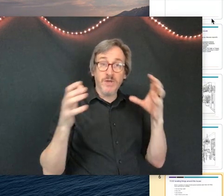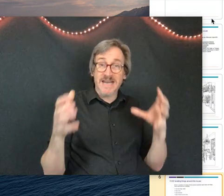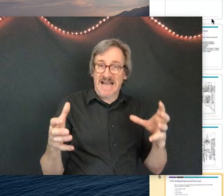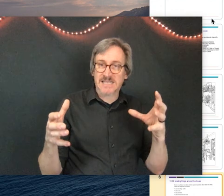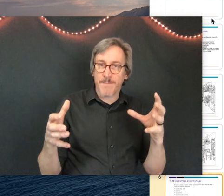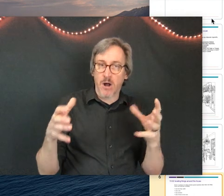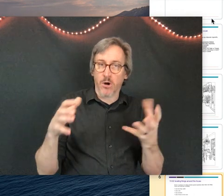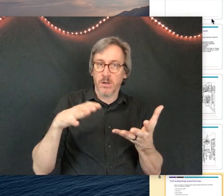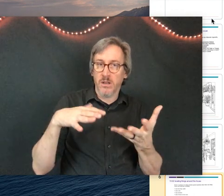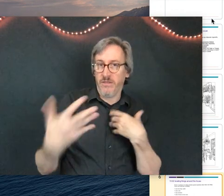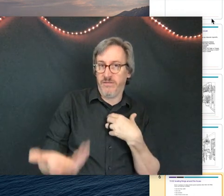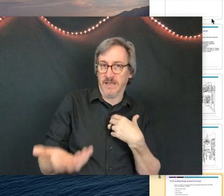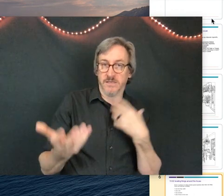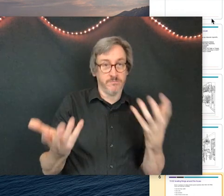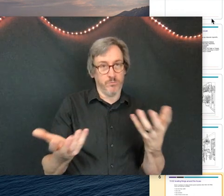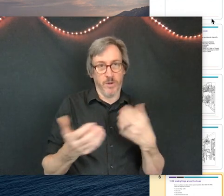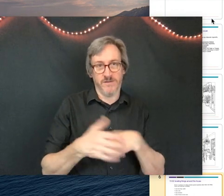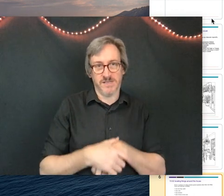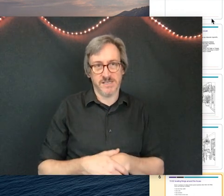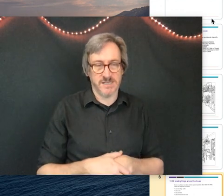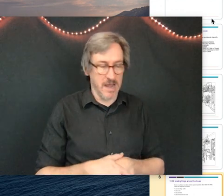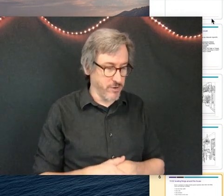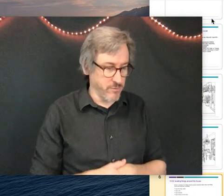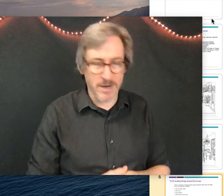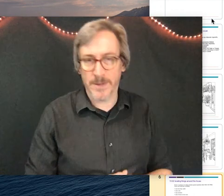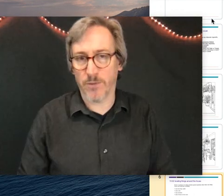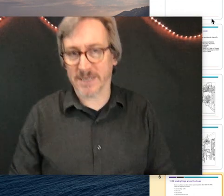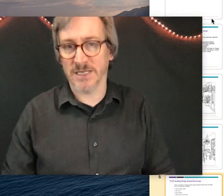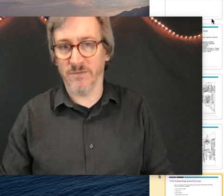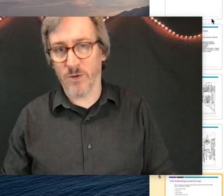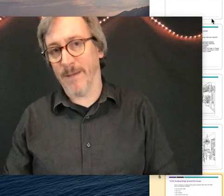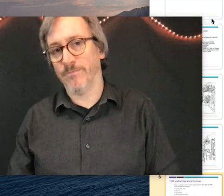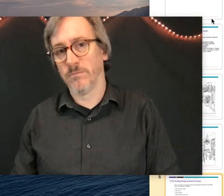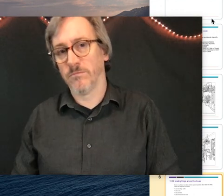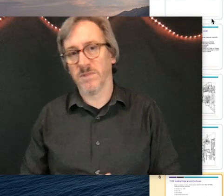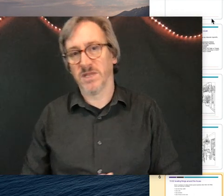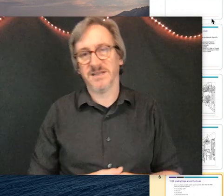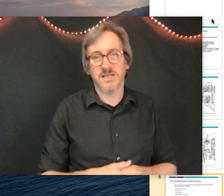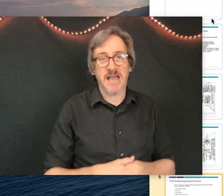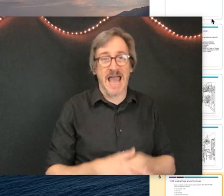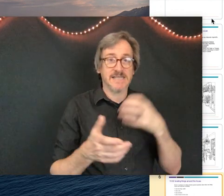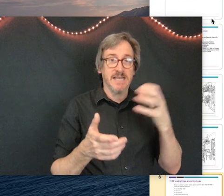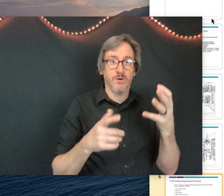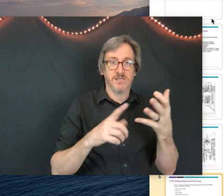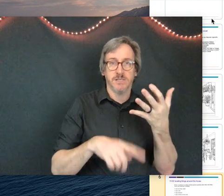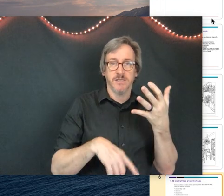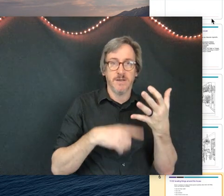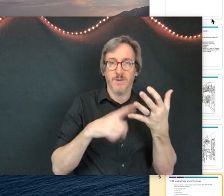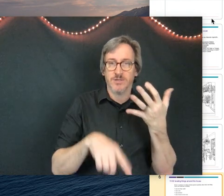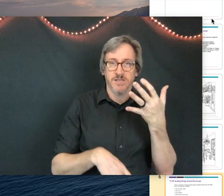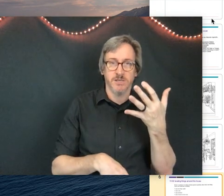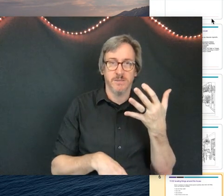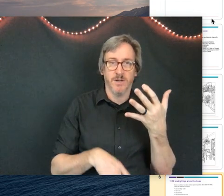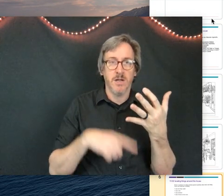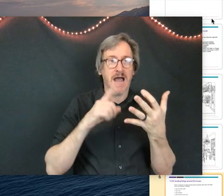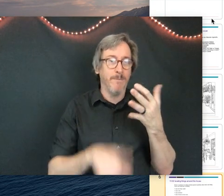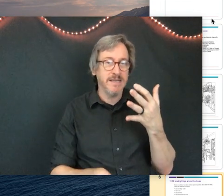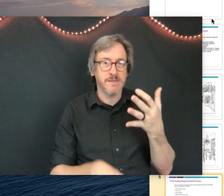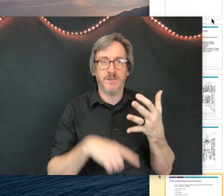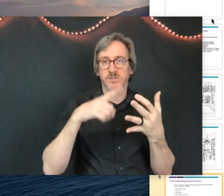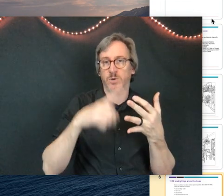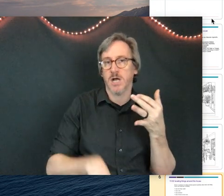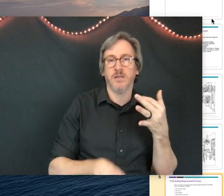But you can ask about things. This is how they're recommending practicing the vocab. Asking questions, the WH questions, about